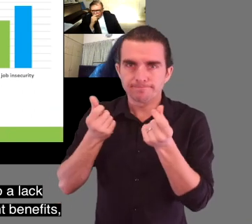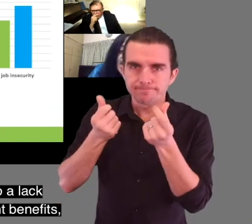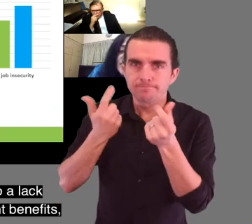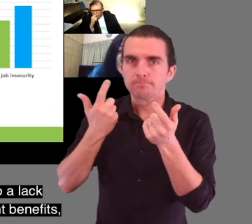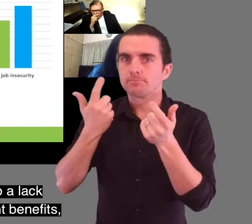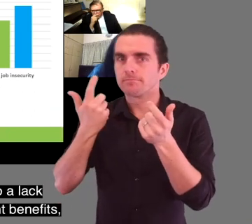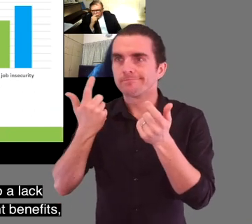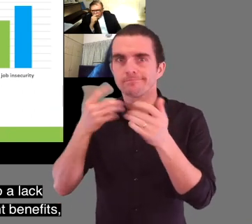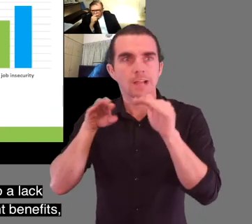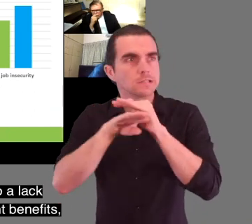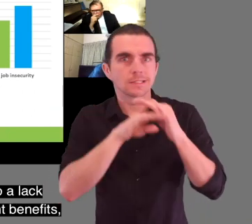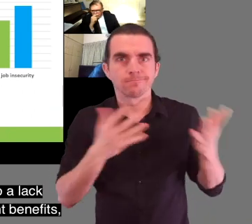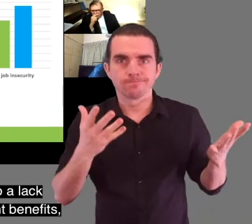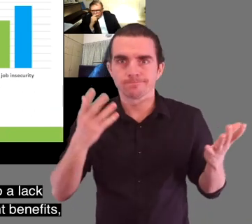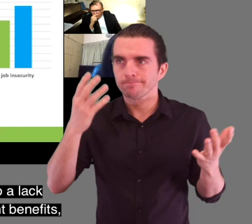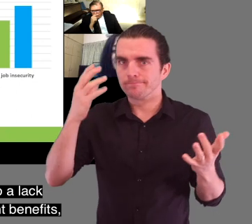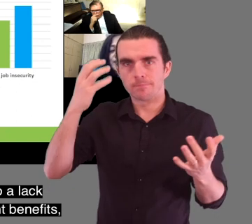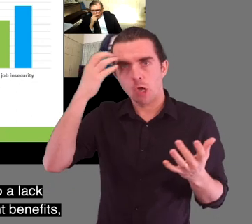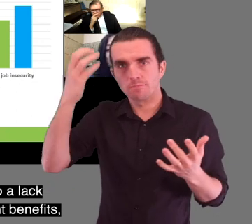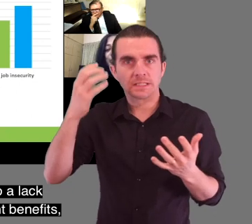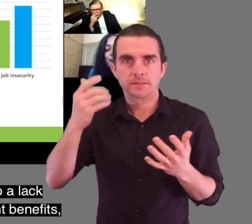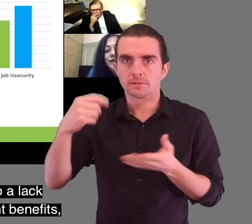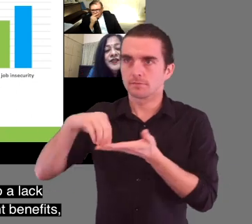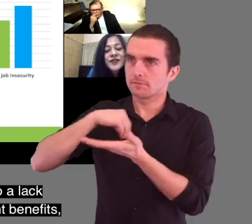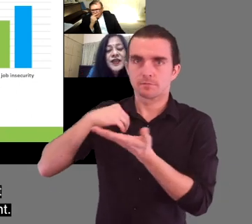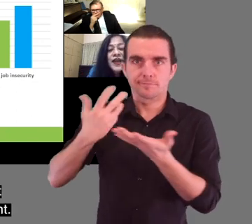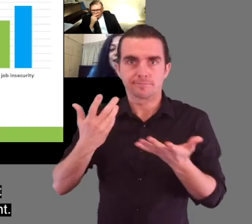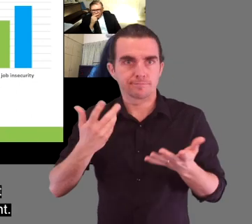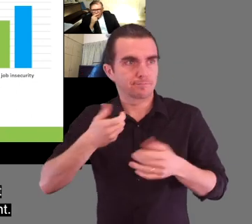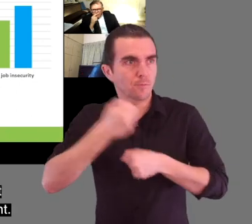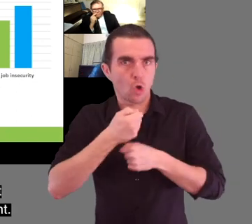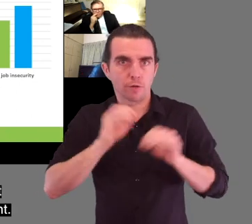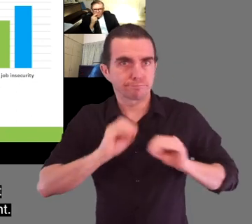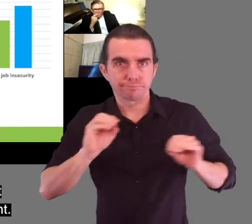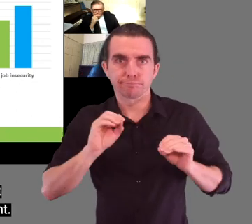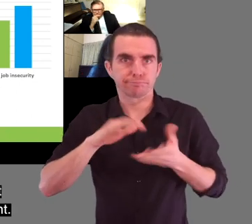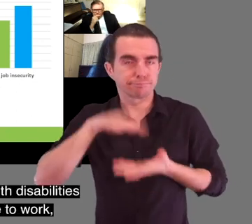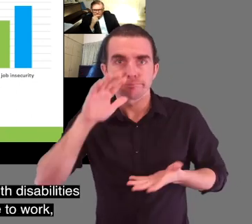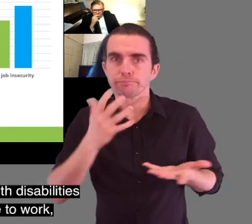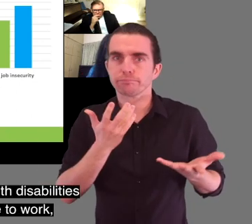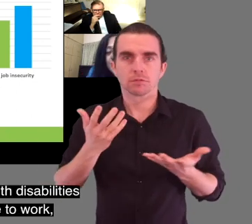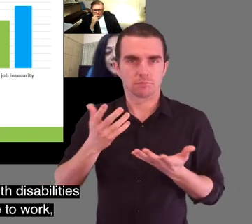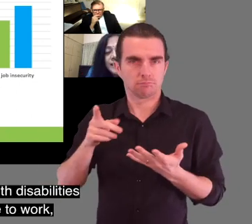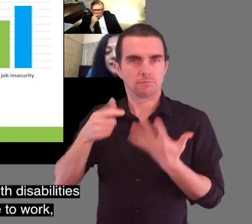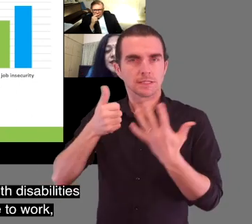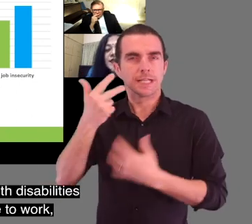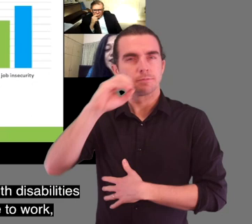about finances due to a lack of access to government benefits and the impact of unemployment. In